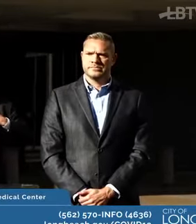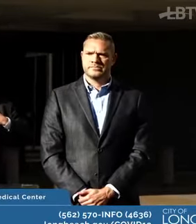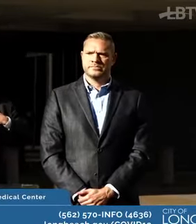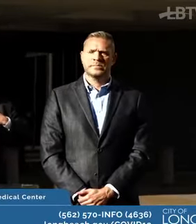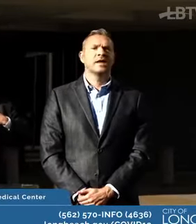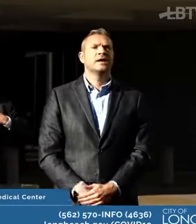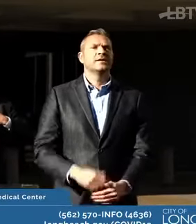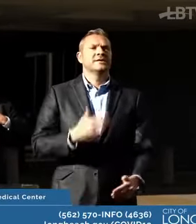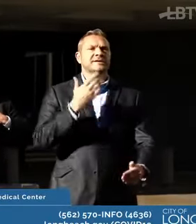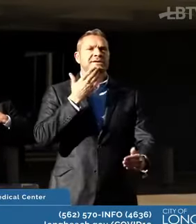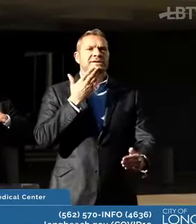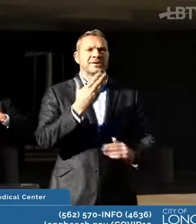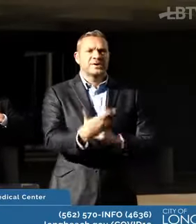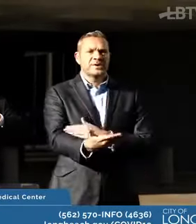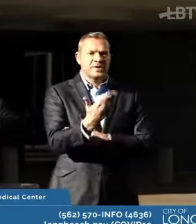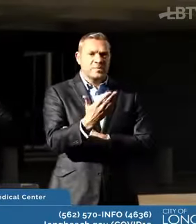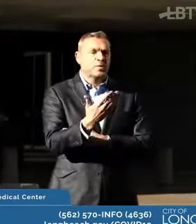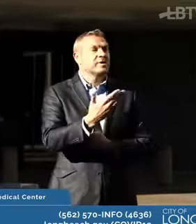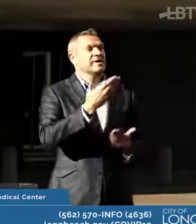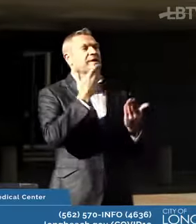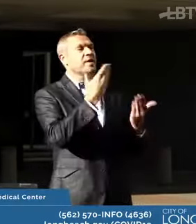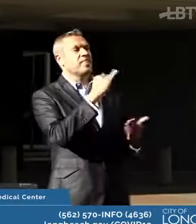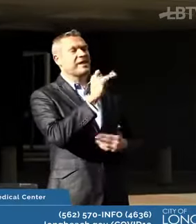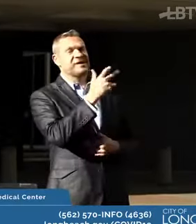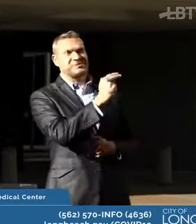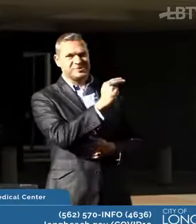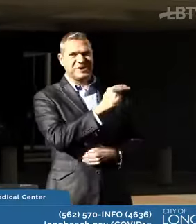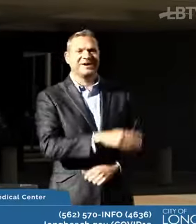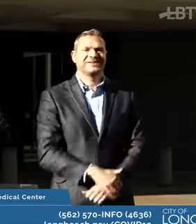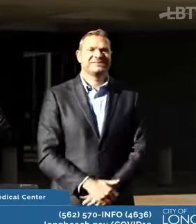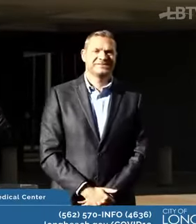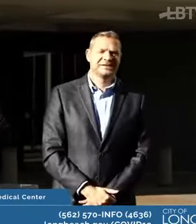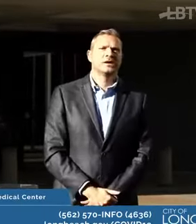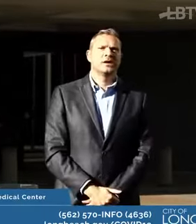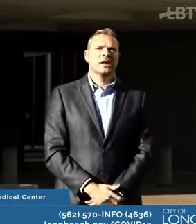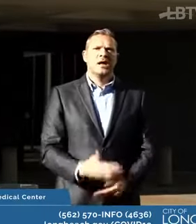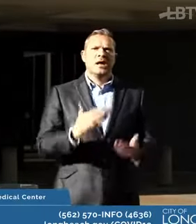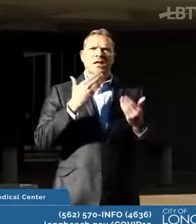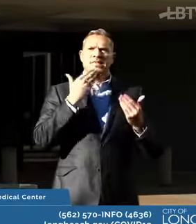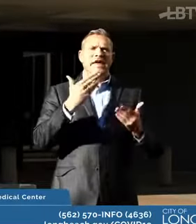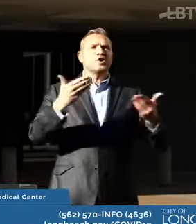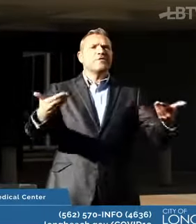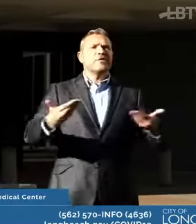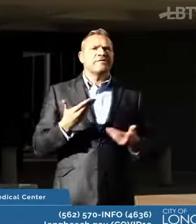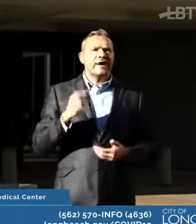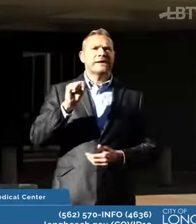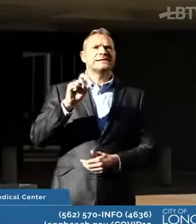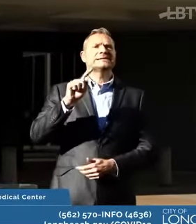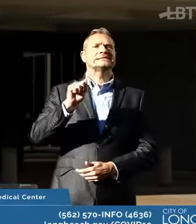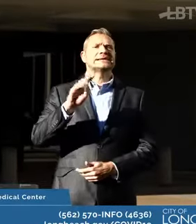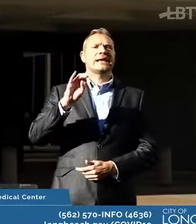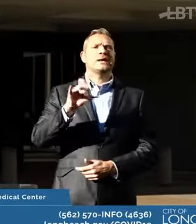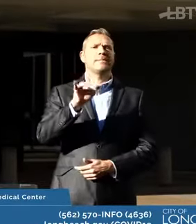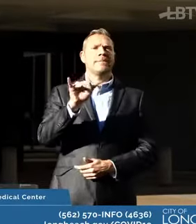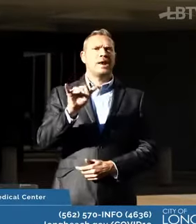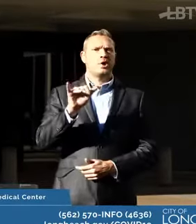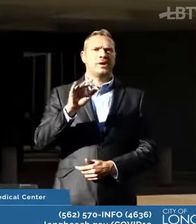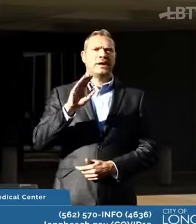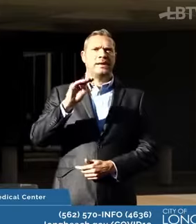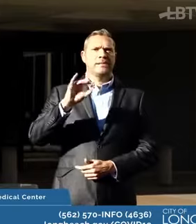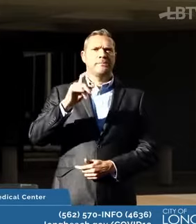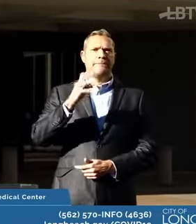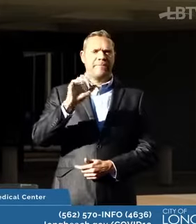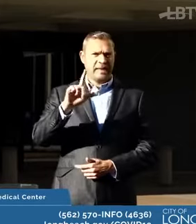Good morning, and thank you, John. Thank you for inviting St. Mary Medical Center to participate in today's